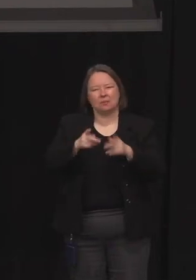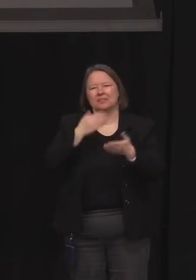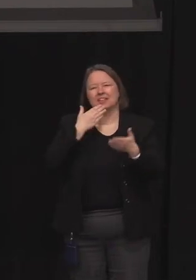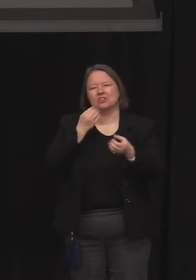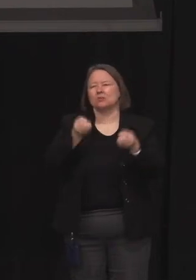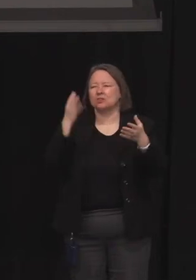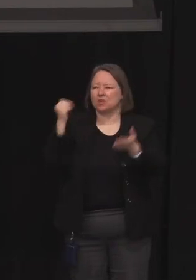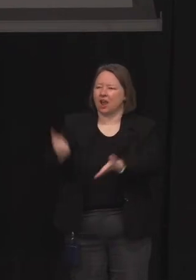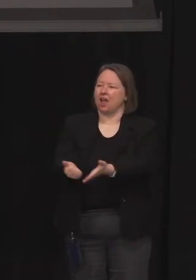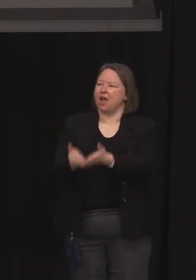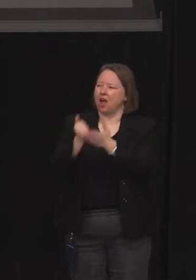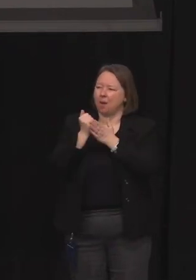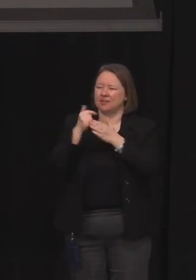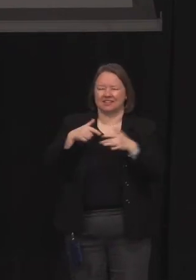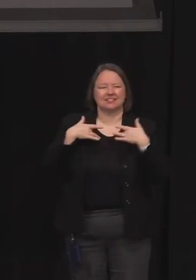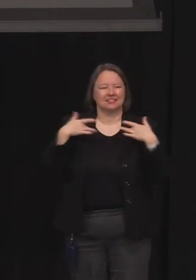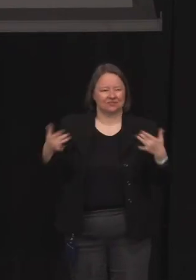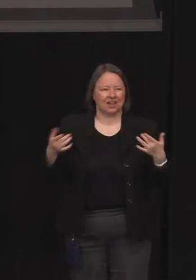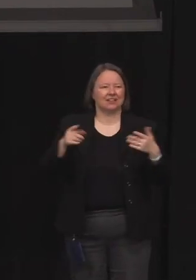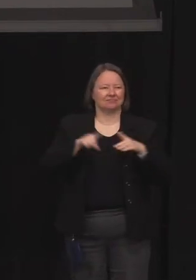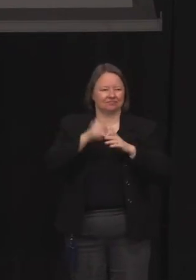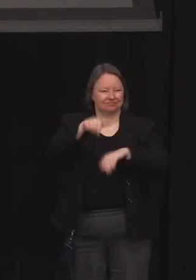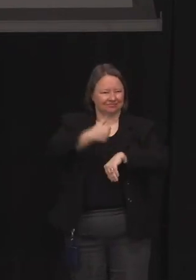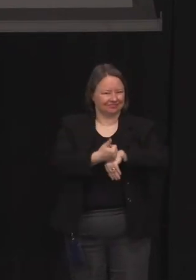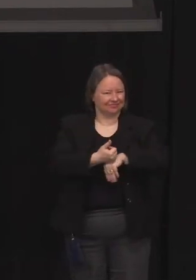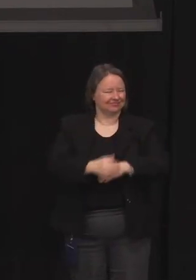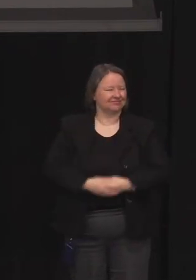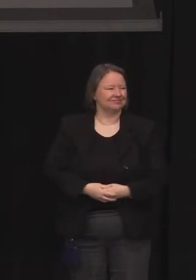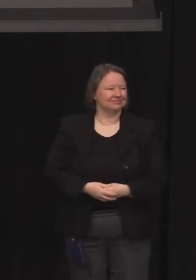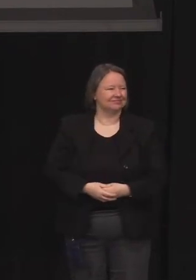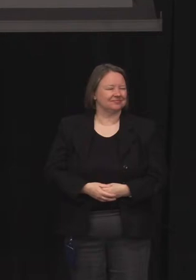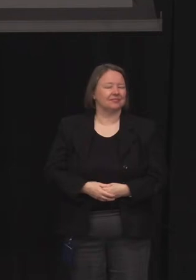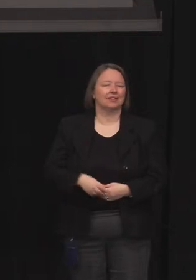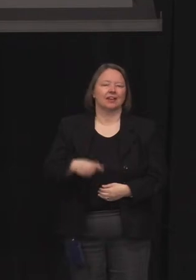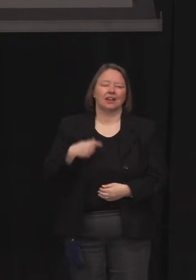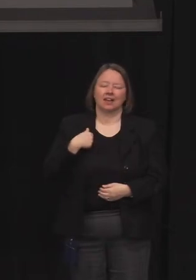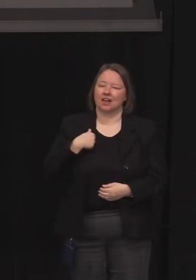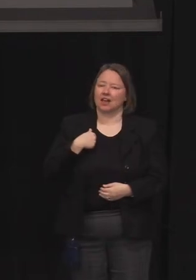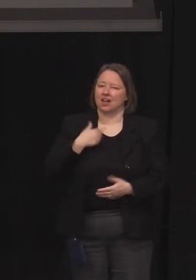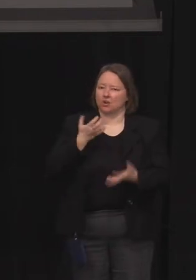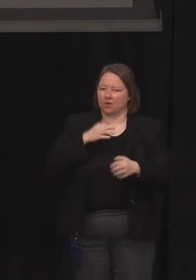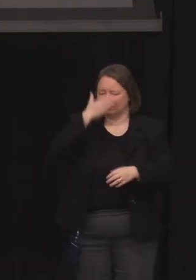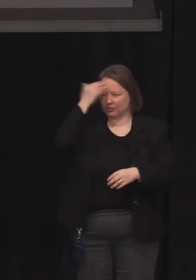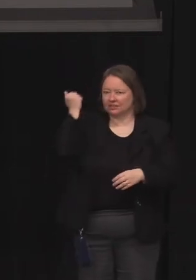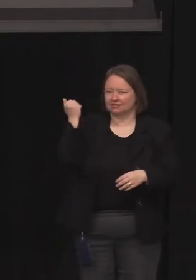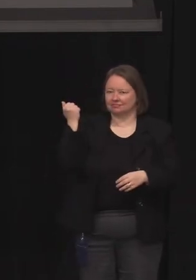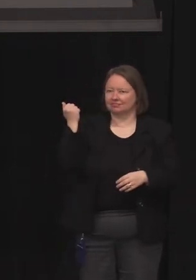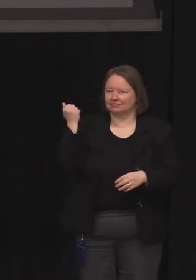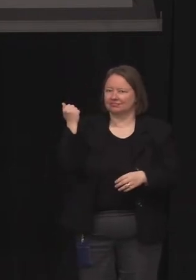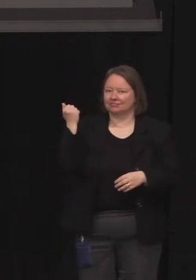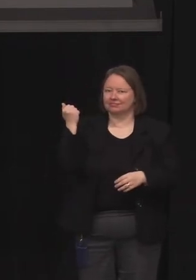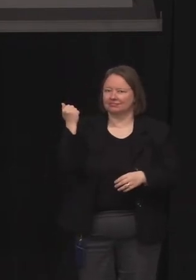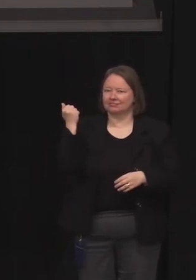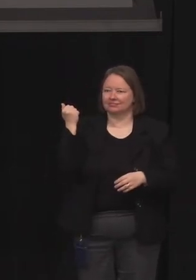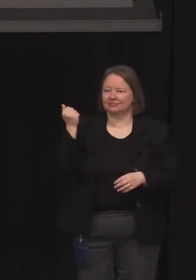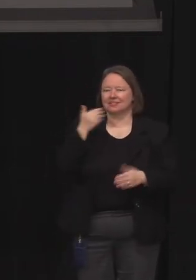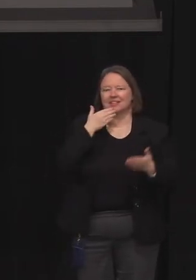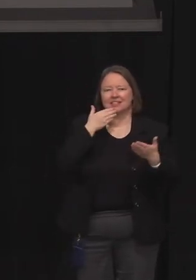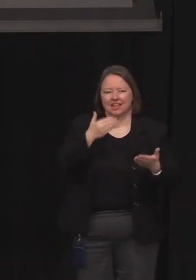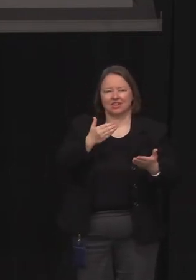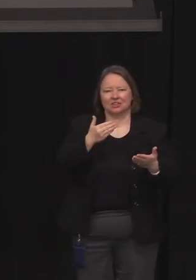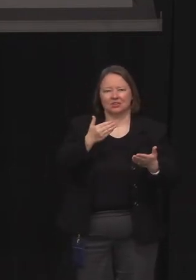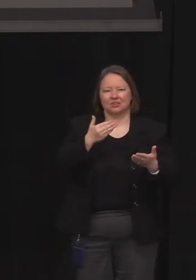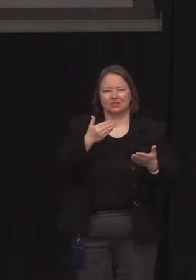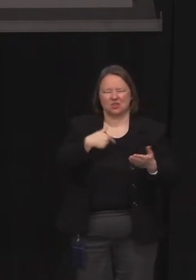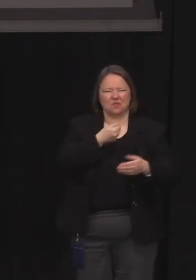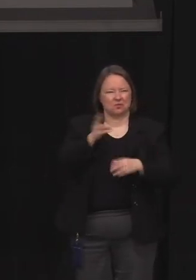much for helping put this event together. I would be remiss if I did not say thank you